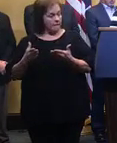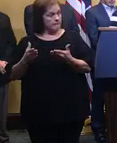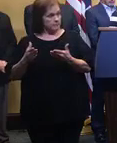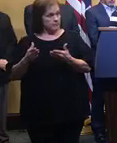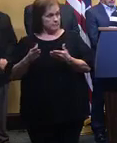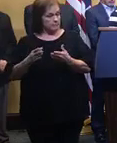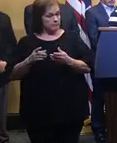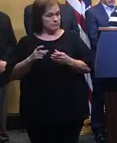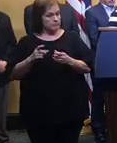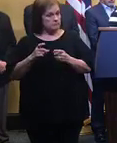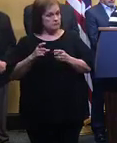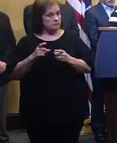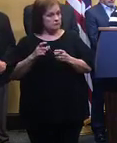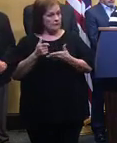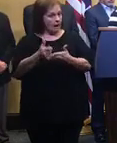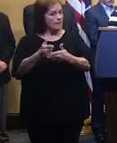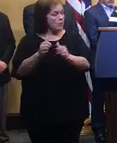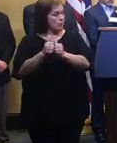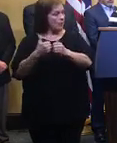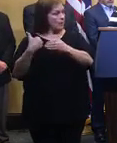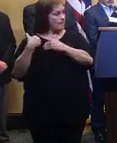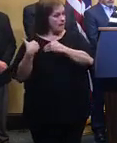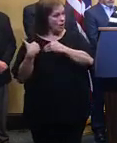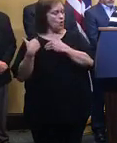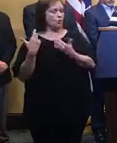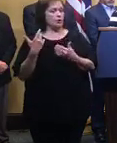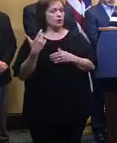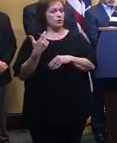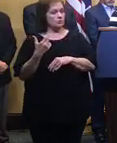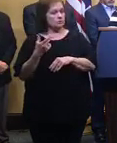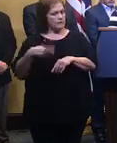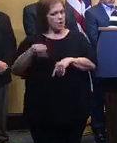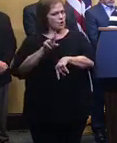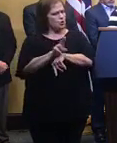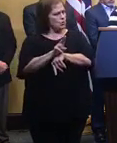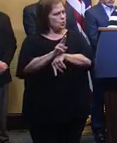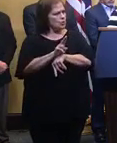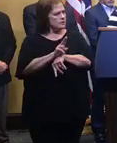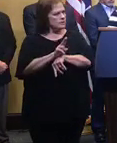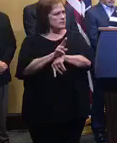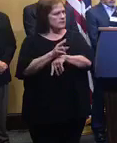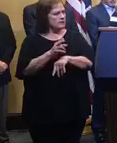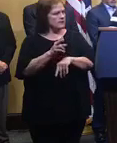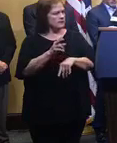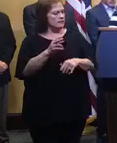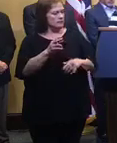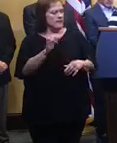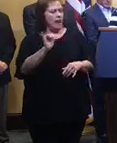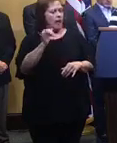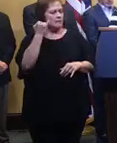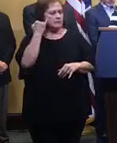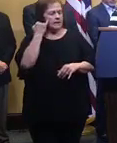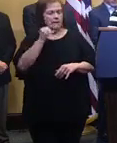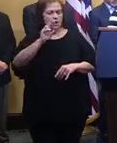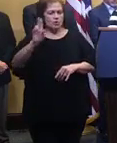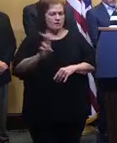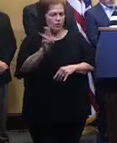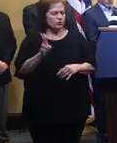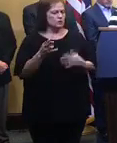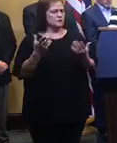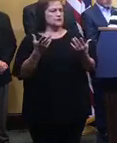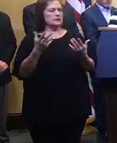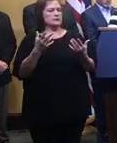to the burdens, right? Added people using our infrastructure. That can speak to our universities, that can speak to, I